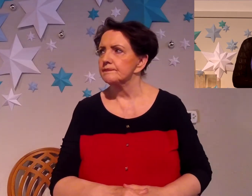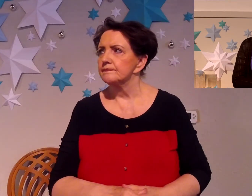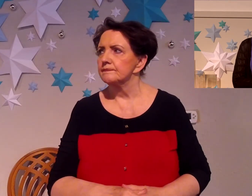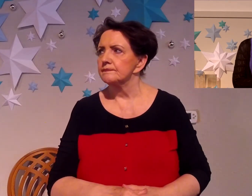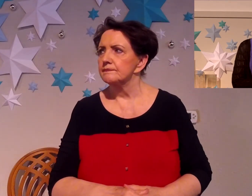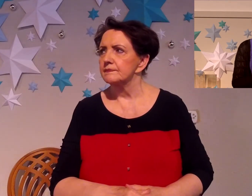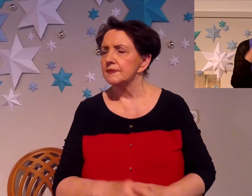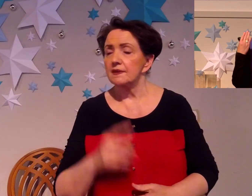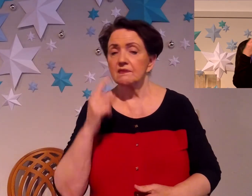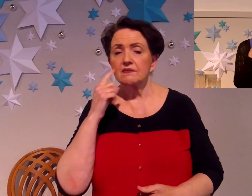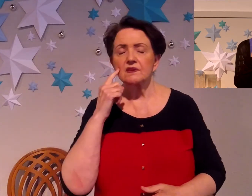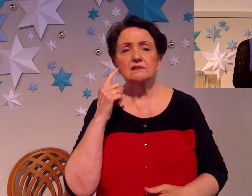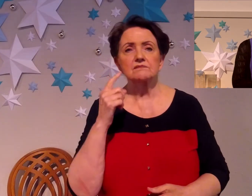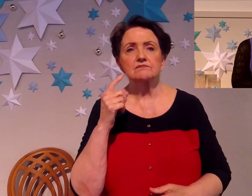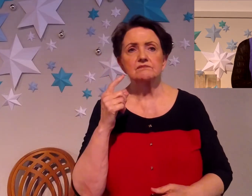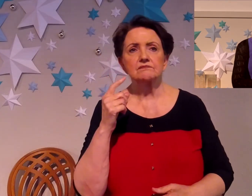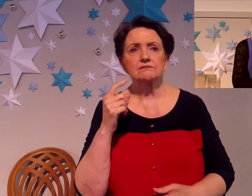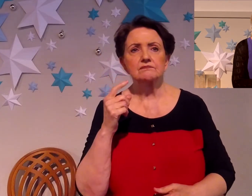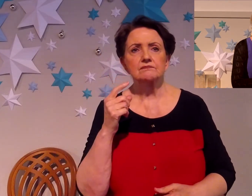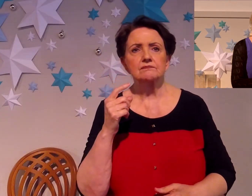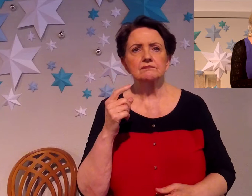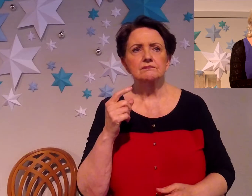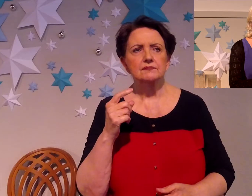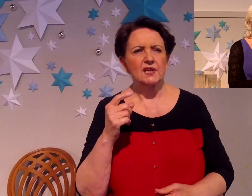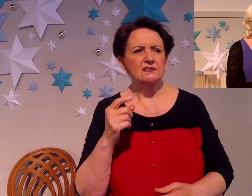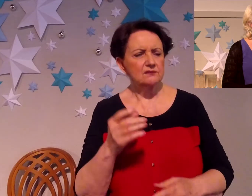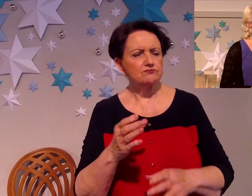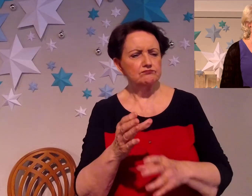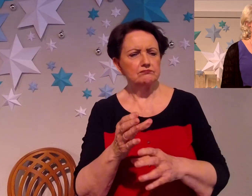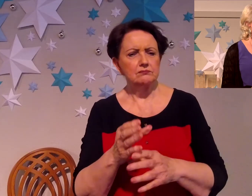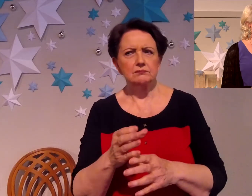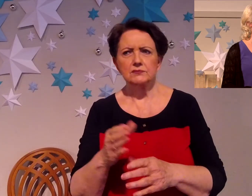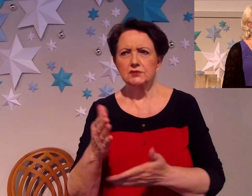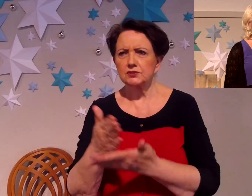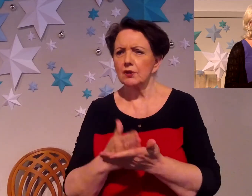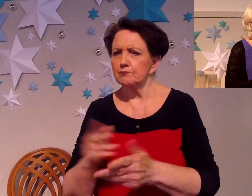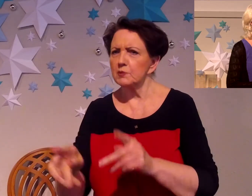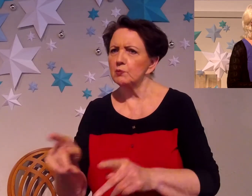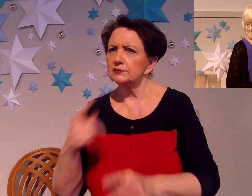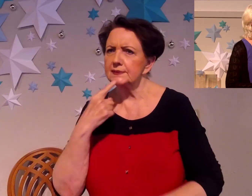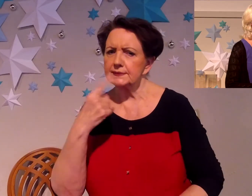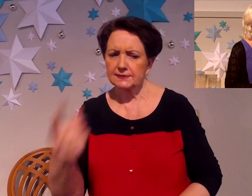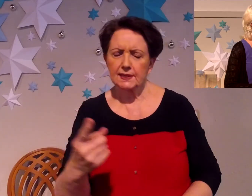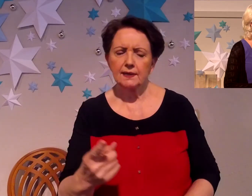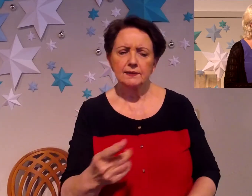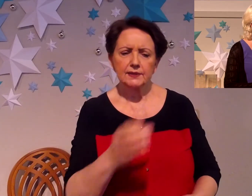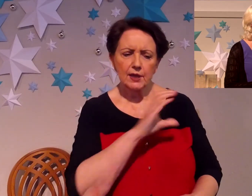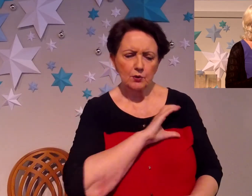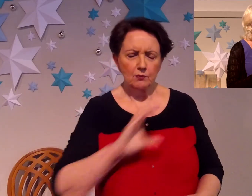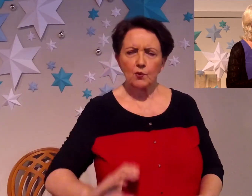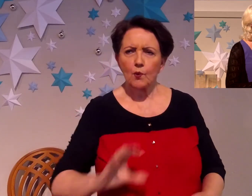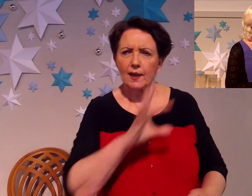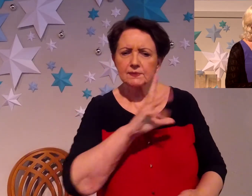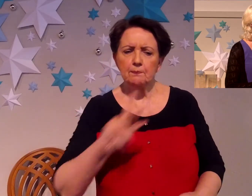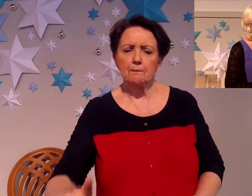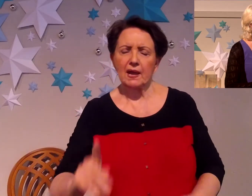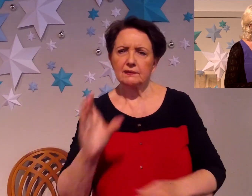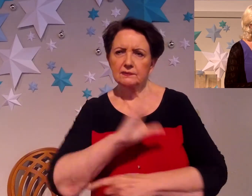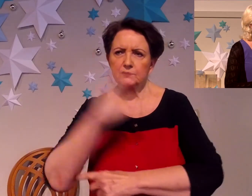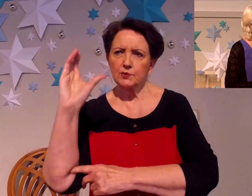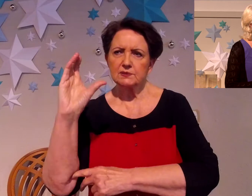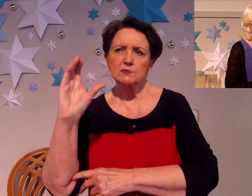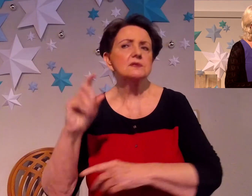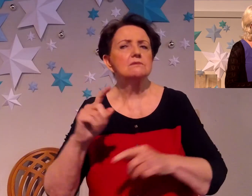a movement that says, oh, let's put the Christ back in Christmas. Well, I'd like to put the love back into the families, into the